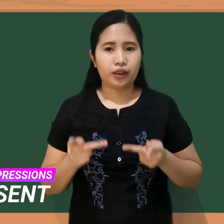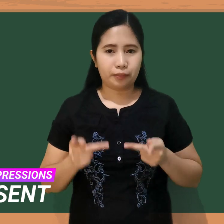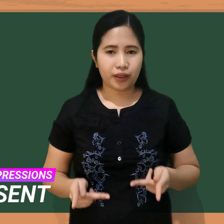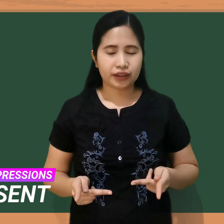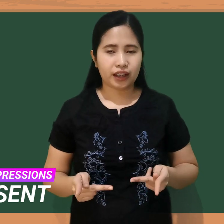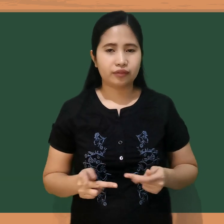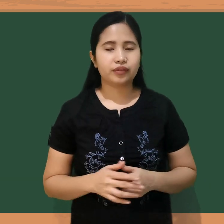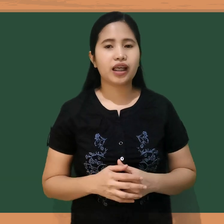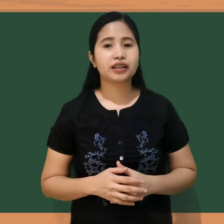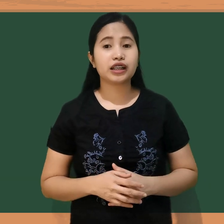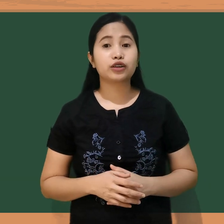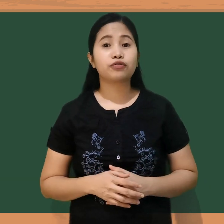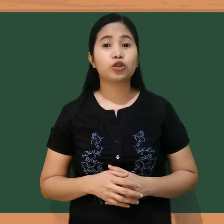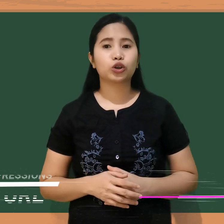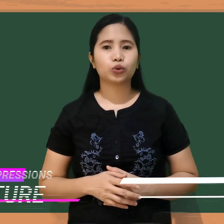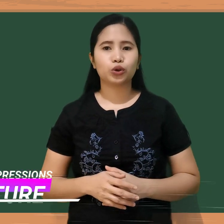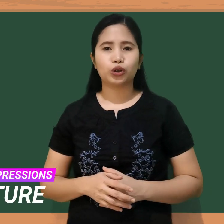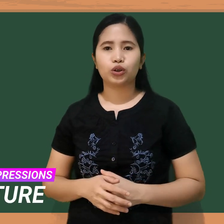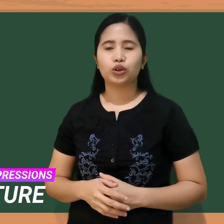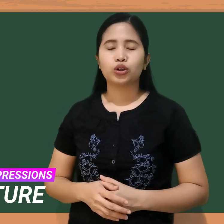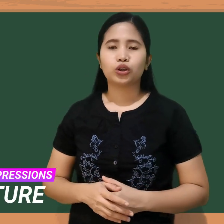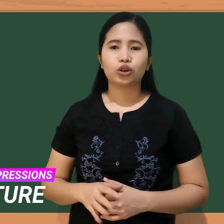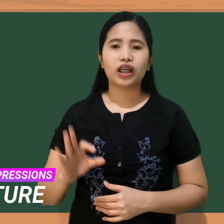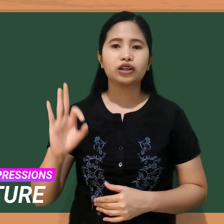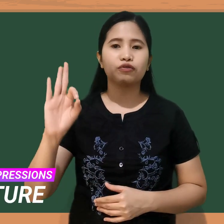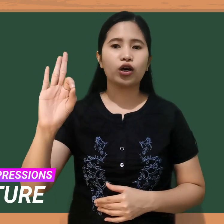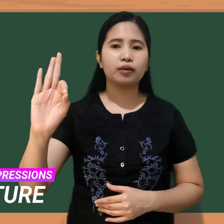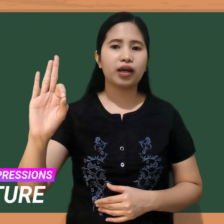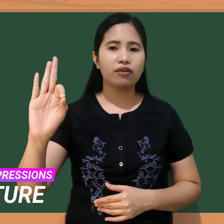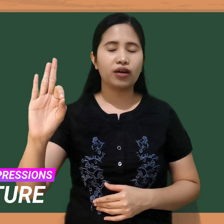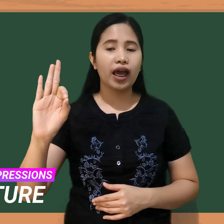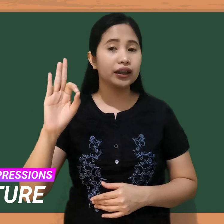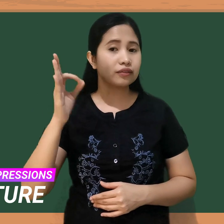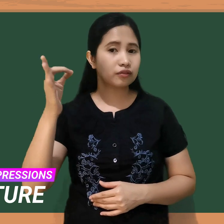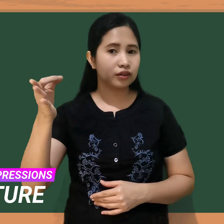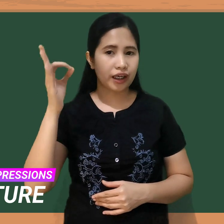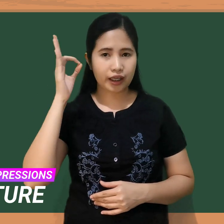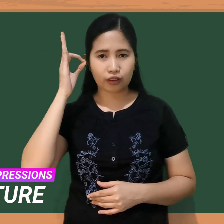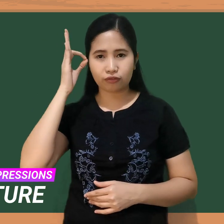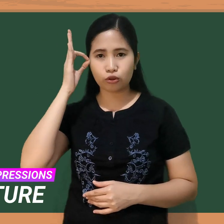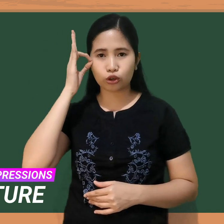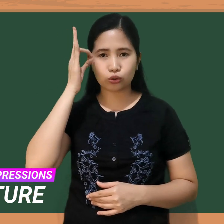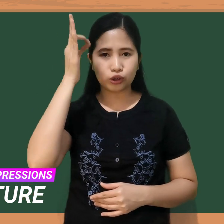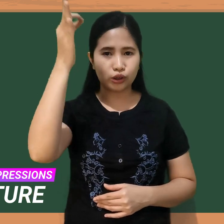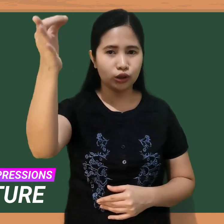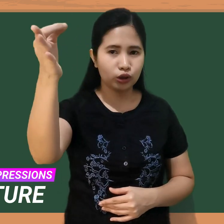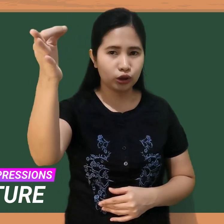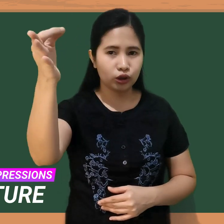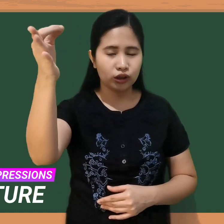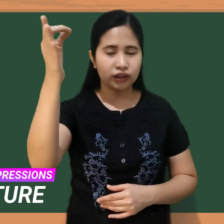Okay, present. Next is future. So, let's form F hand. Ayan, future.